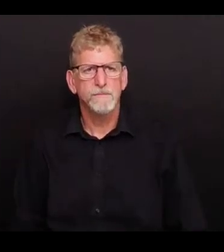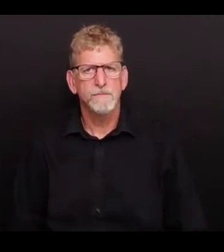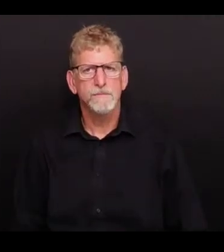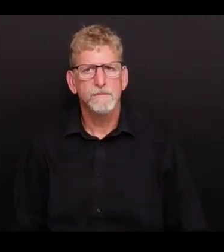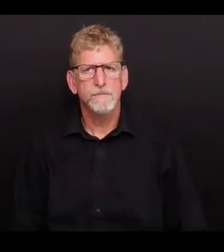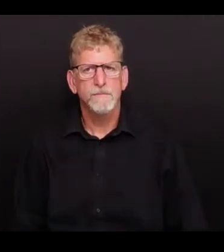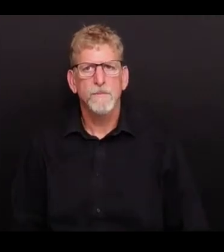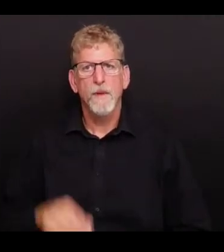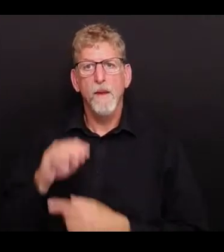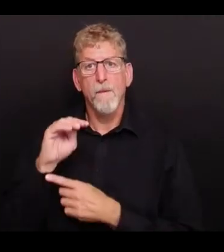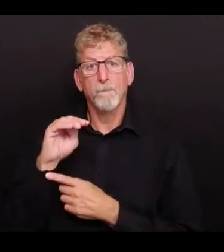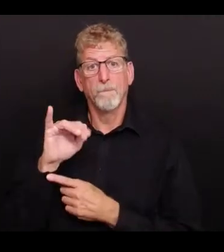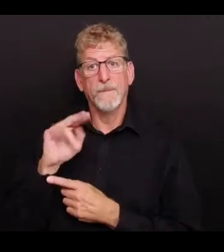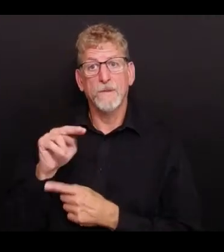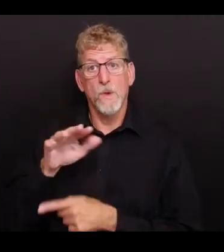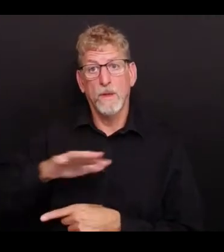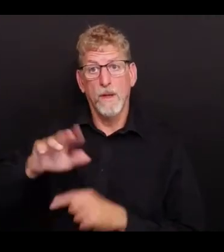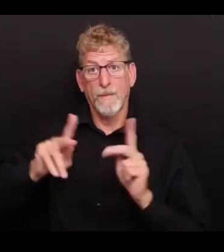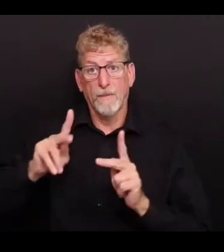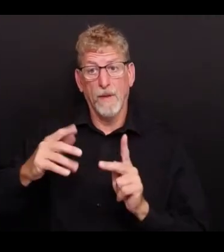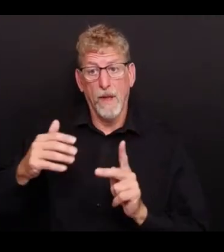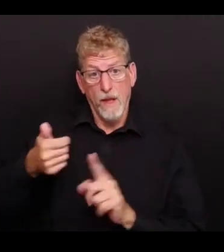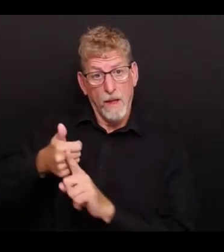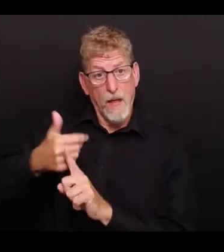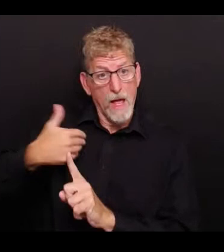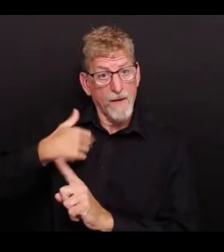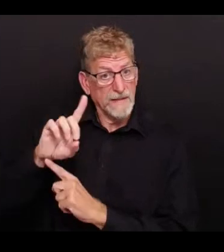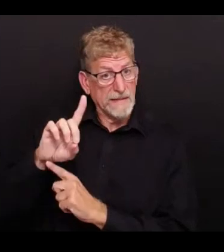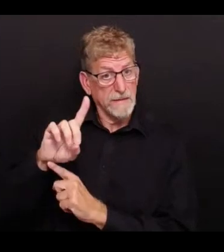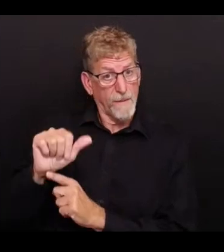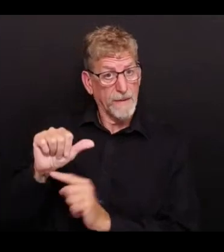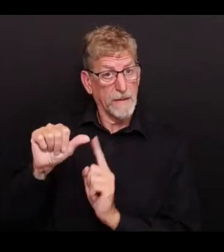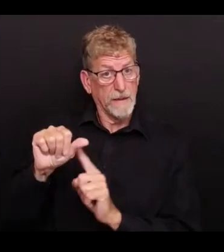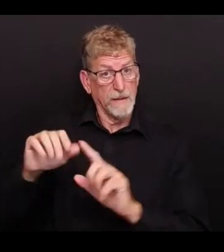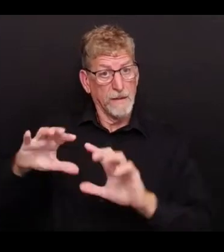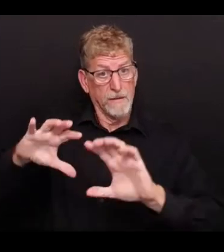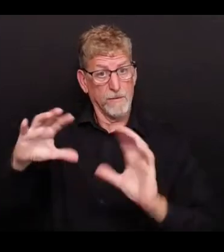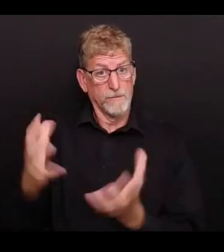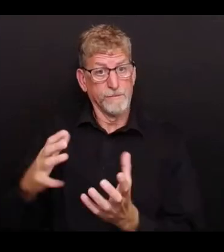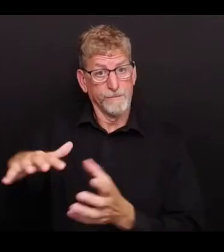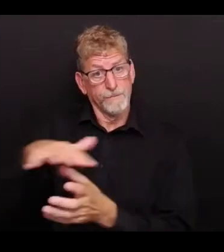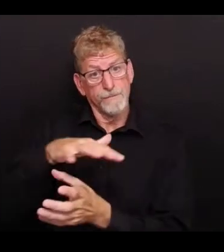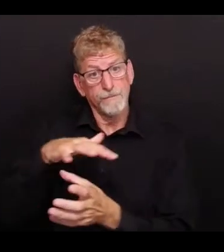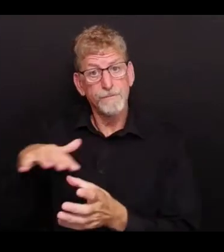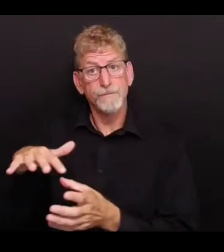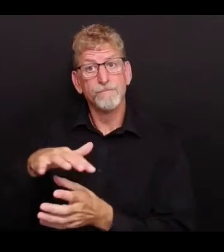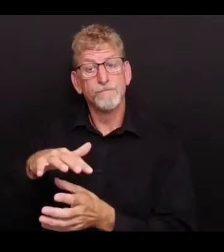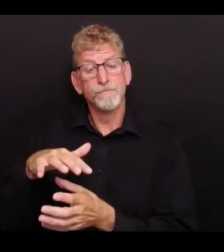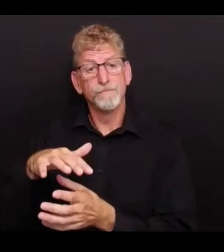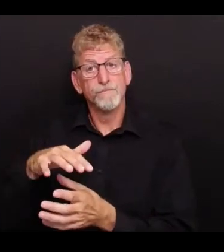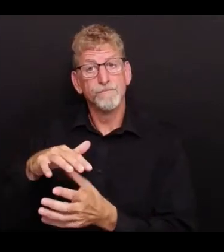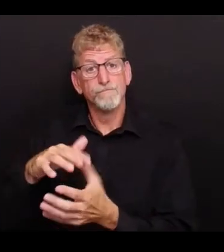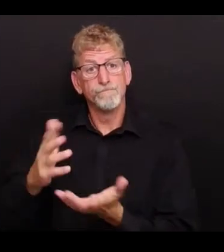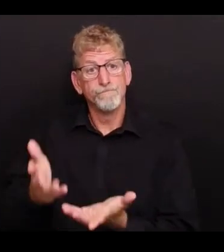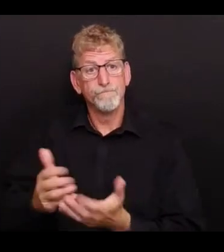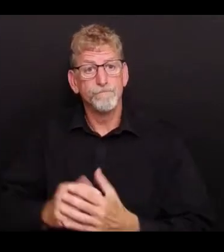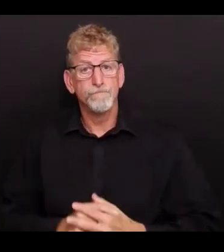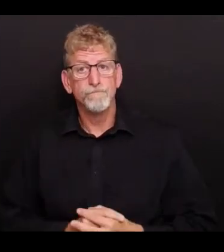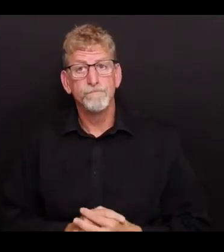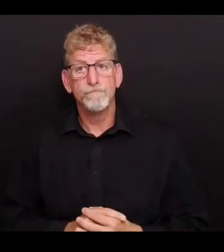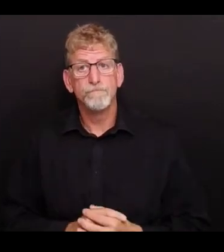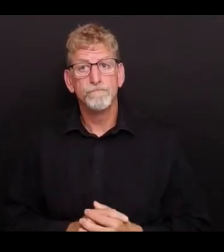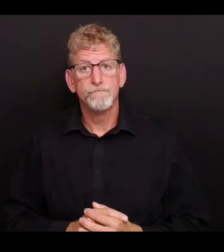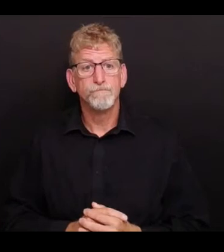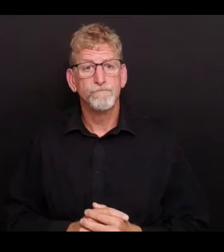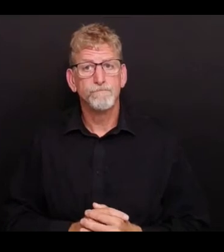people with disabilities need certain levels of care and may qualify for MHCP waiver, which currently include our brain injury, community